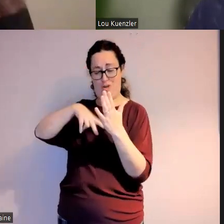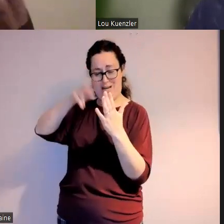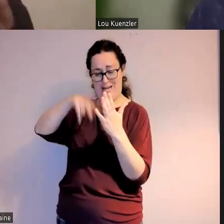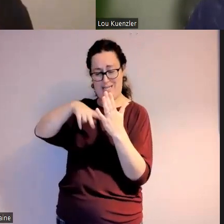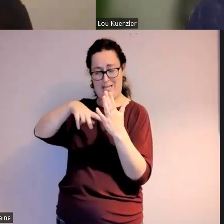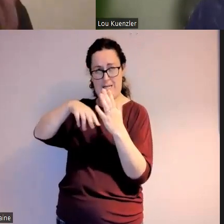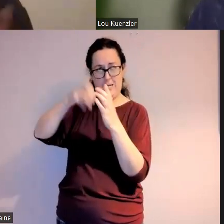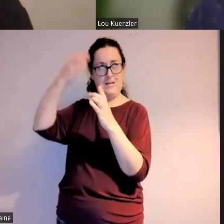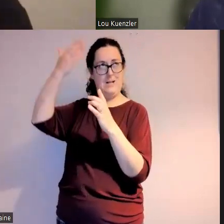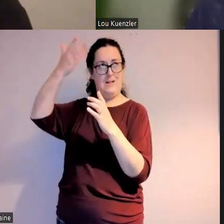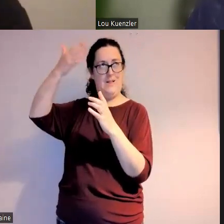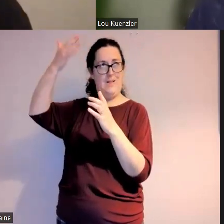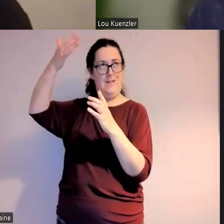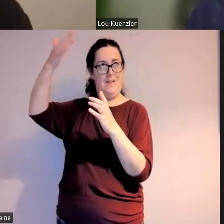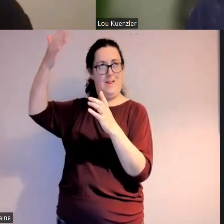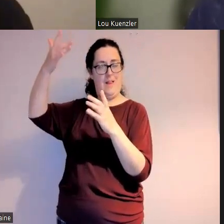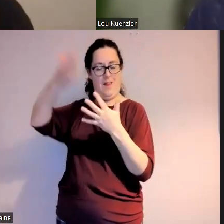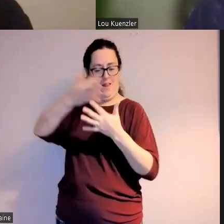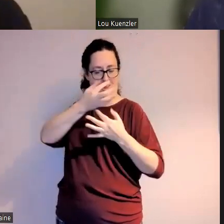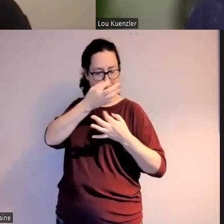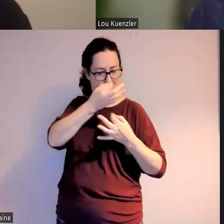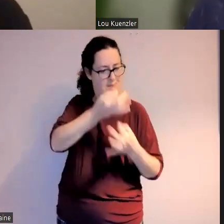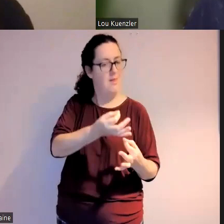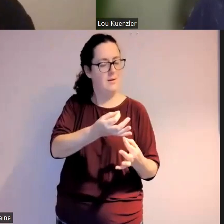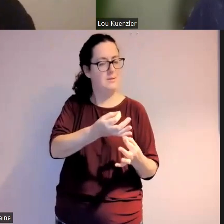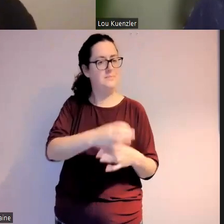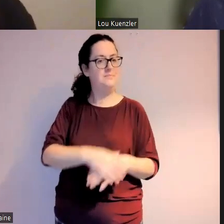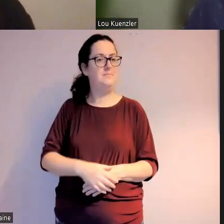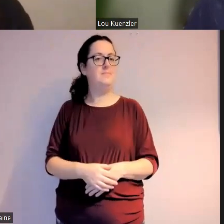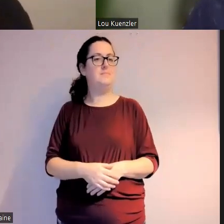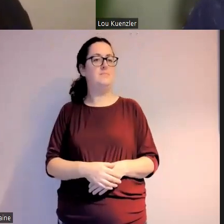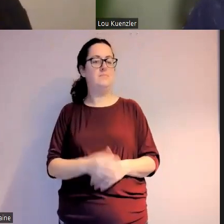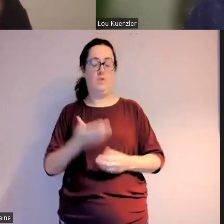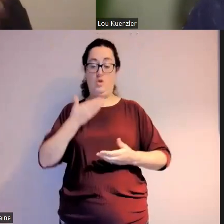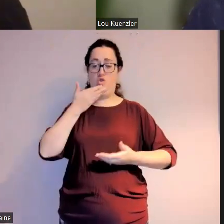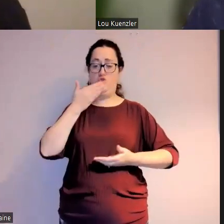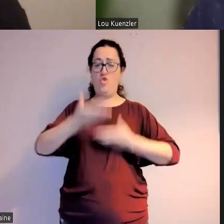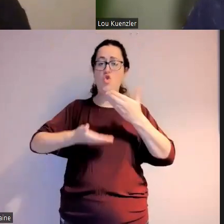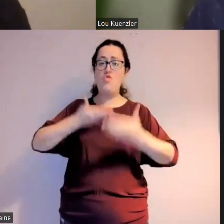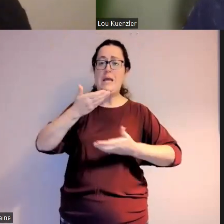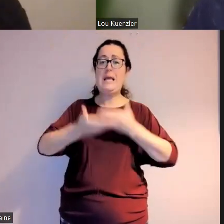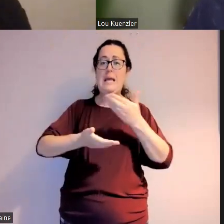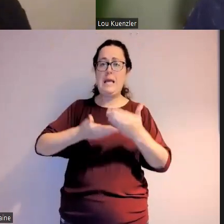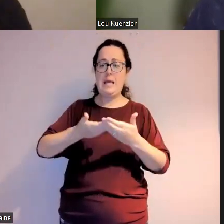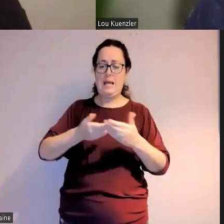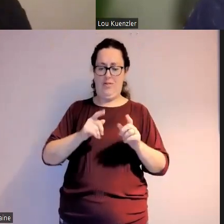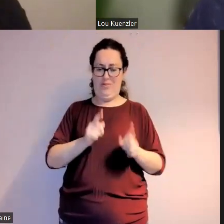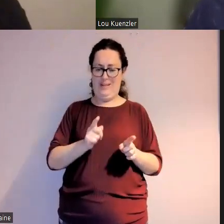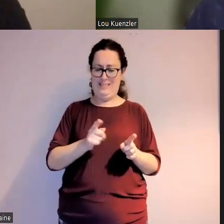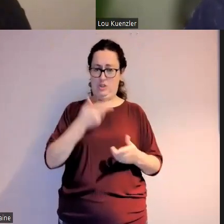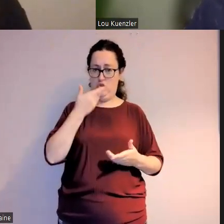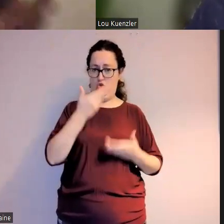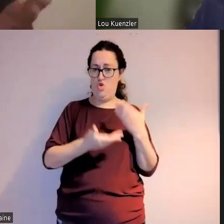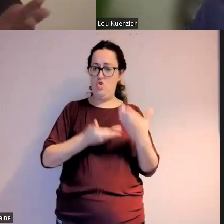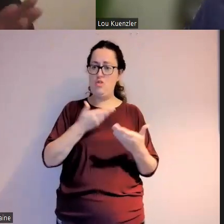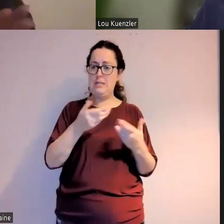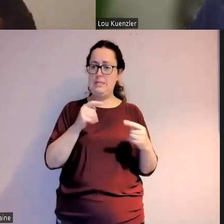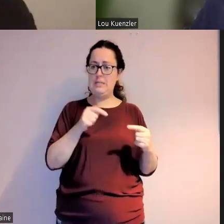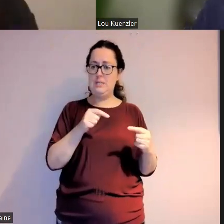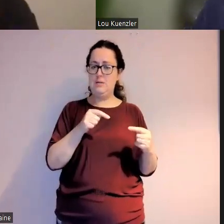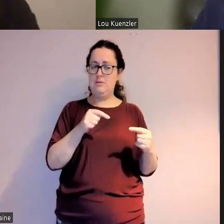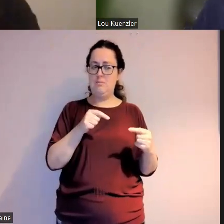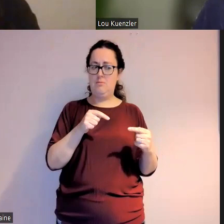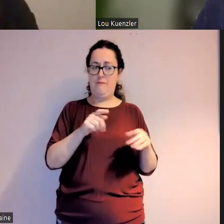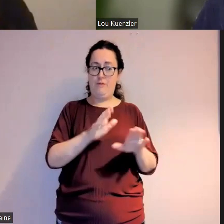you know, being caught up with them. But I think just genuinely the stories, because I want to tell these stories, they're children's